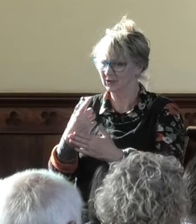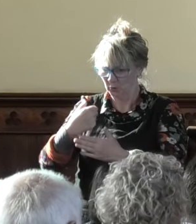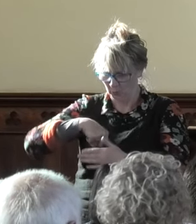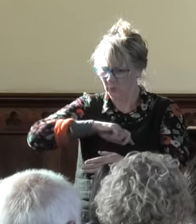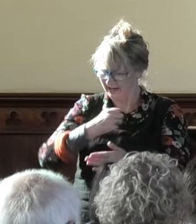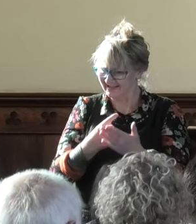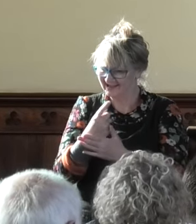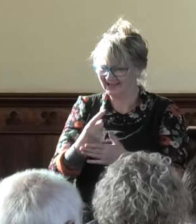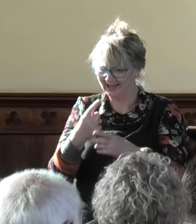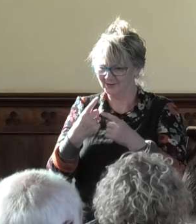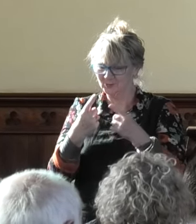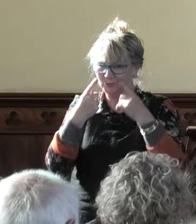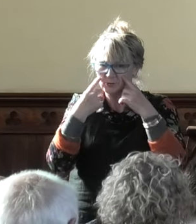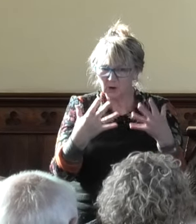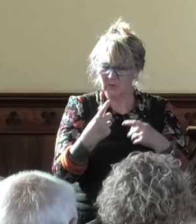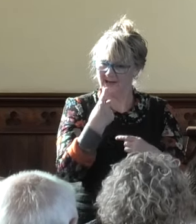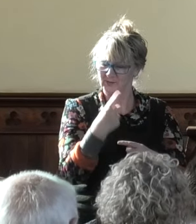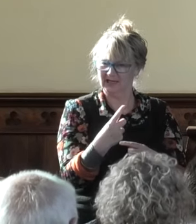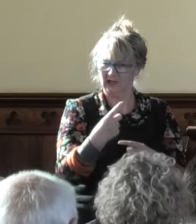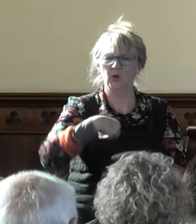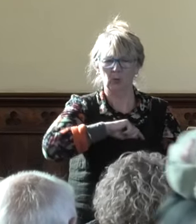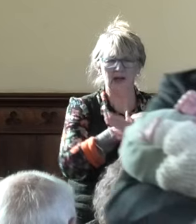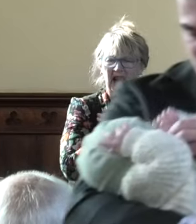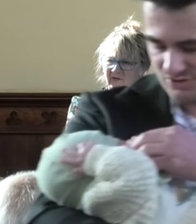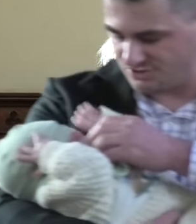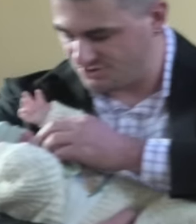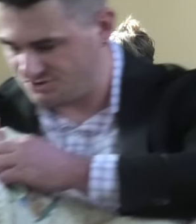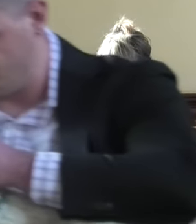We did get that time, and I'm grateful.